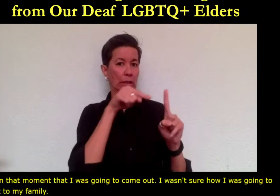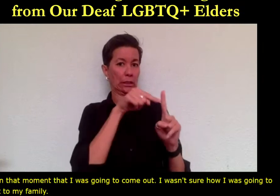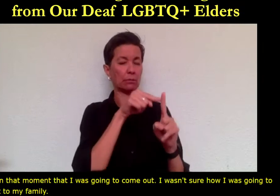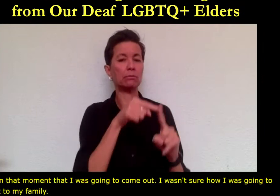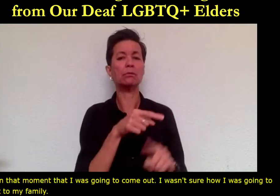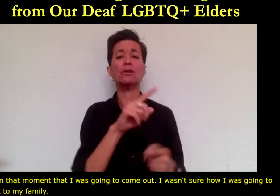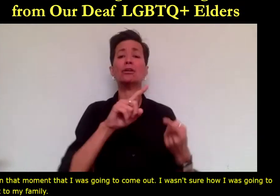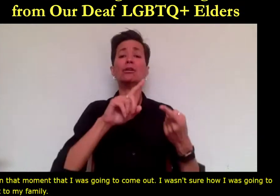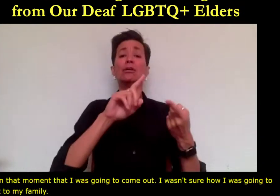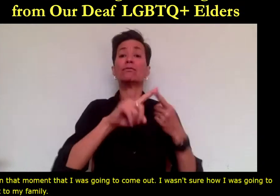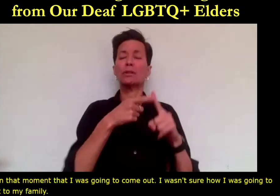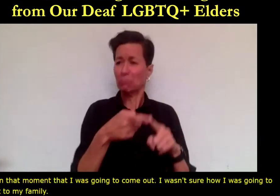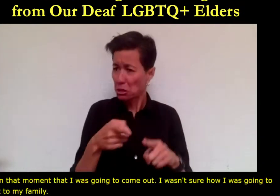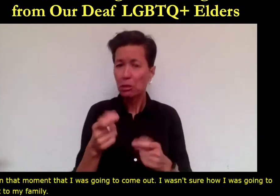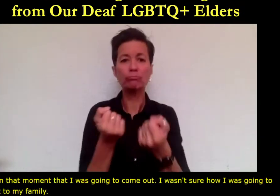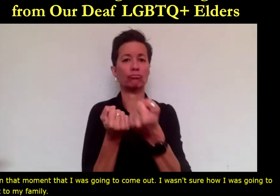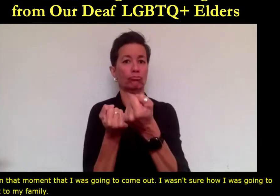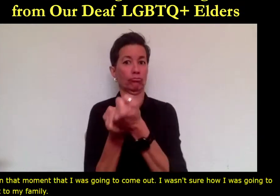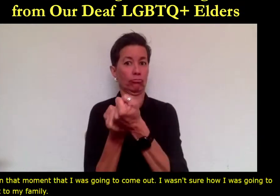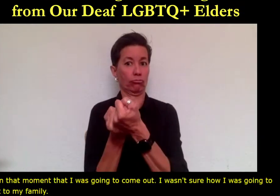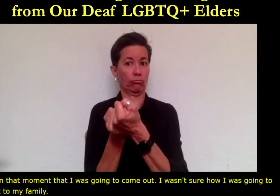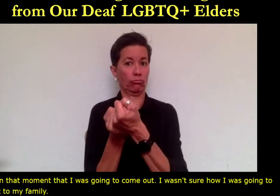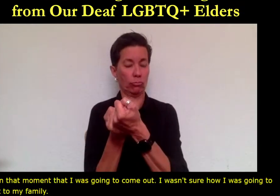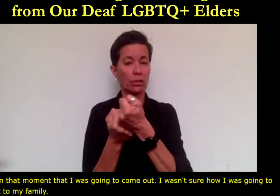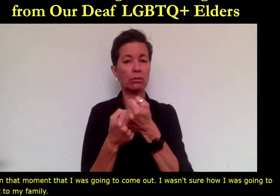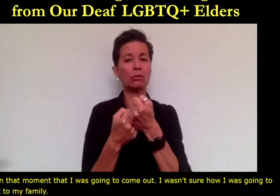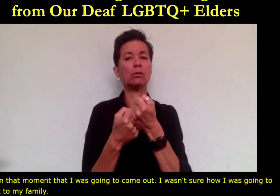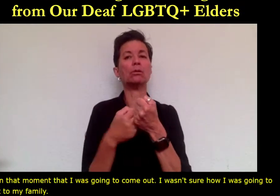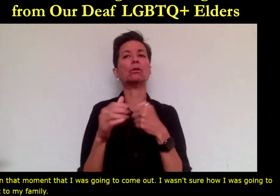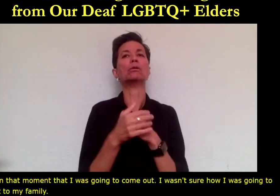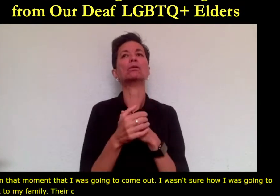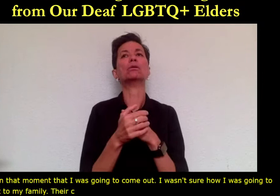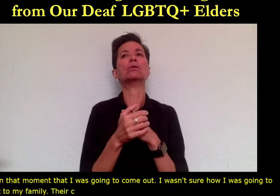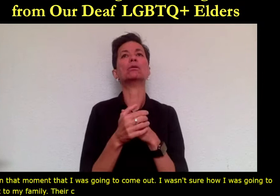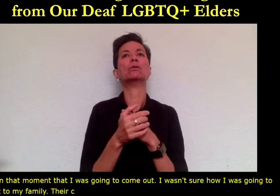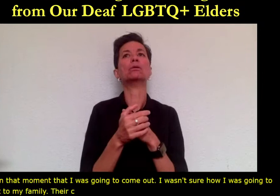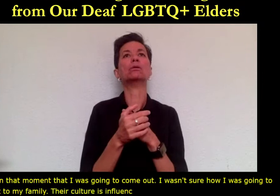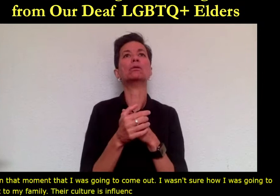so i came out with a tank came out to a friend and my friend was like very supportive great